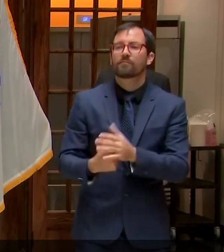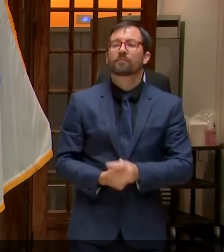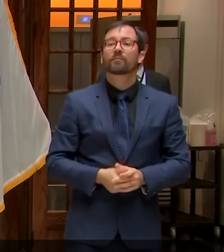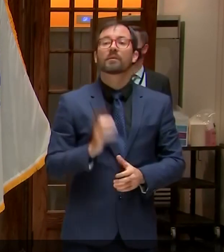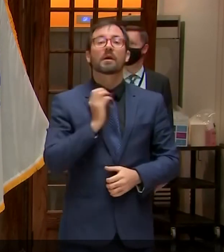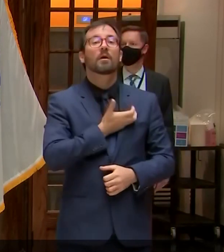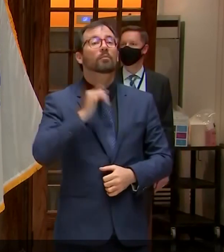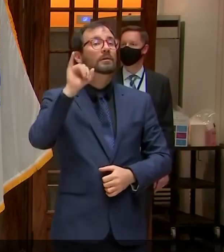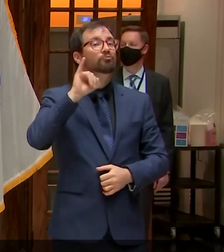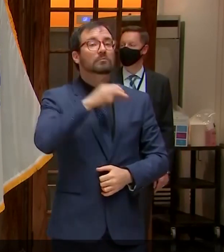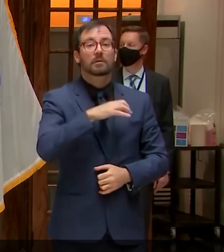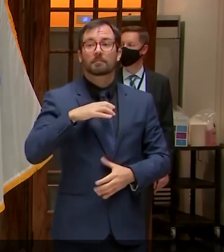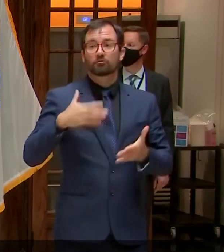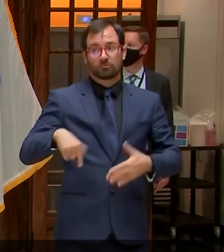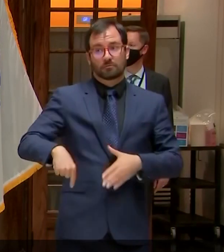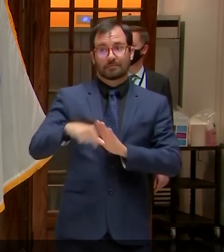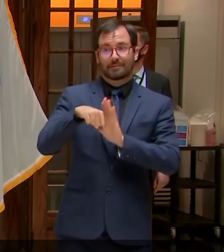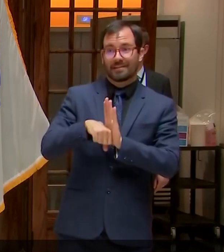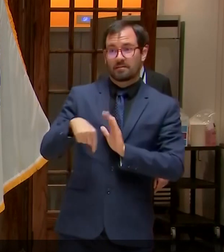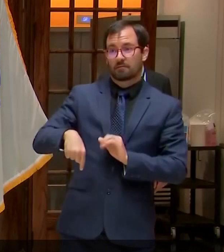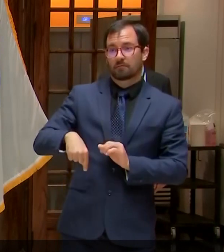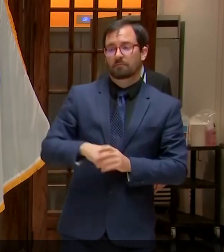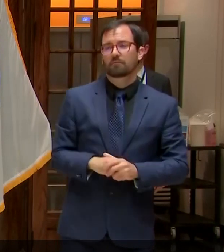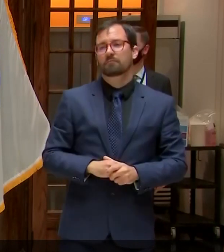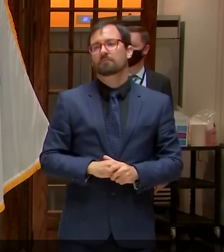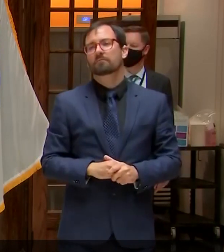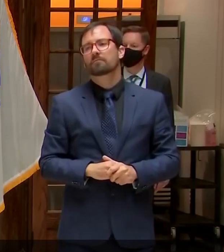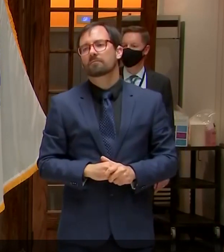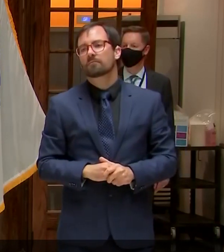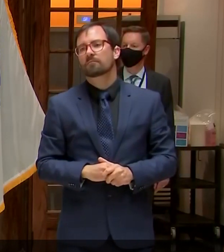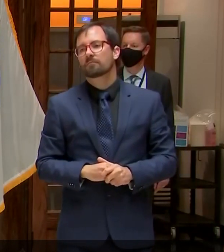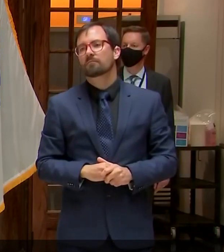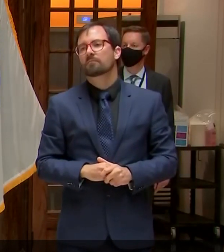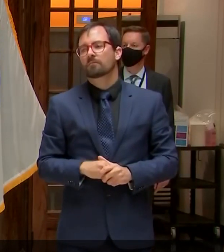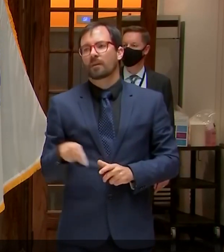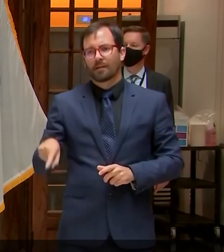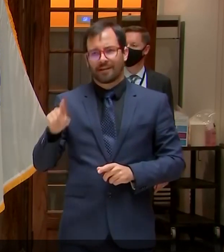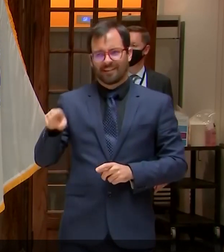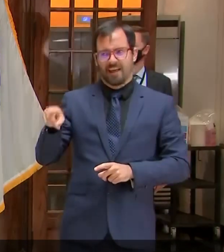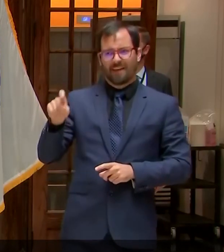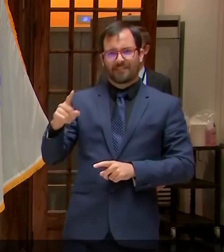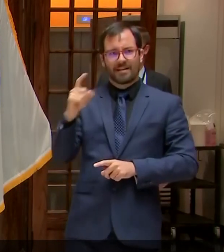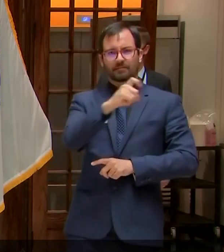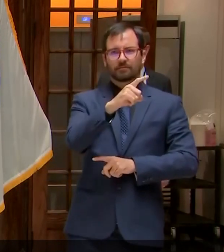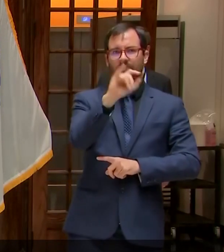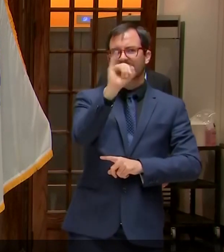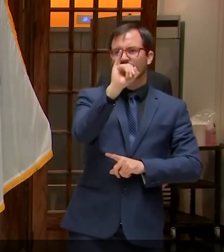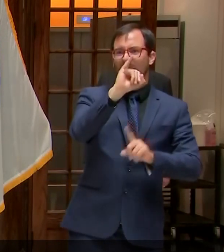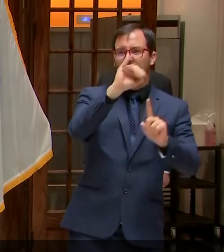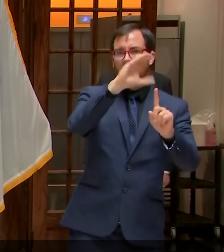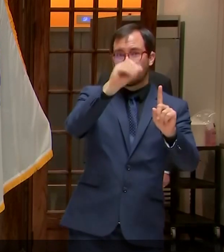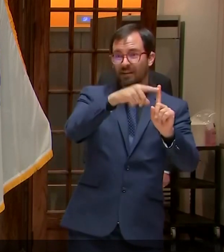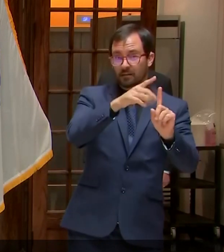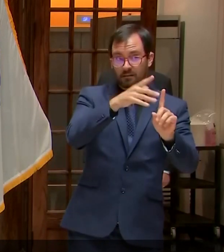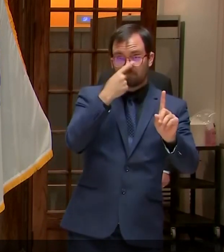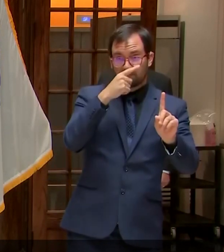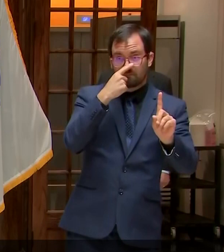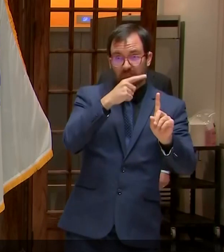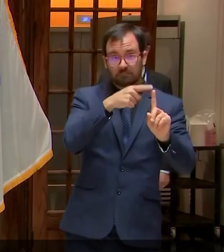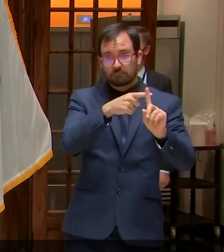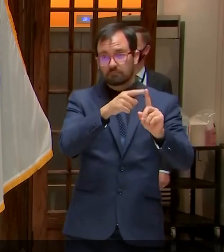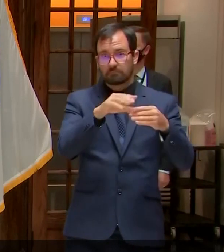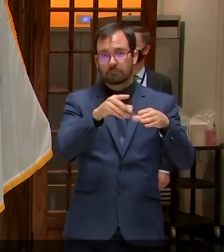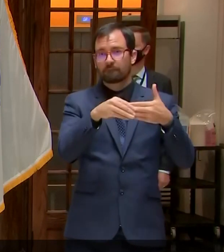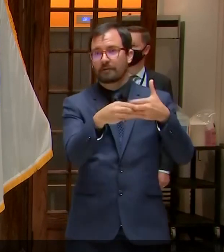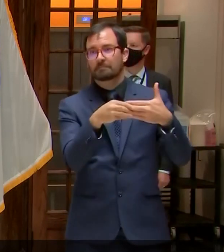out to the insurance industry and make sure if there's adjuster work that needs to get done, it gets done quickly. But I think we're playing